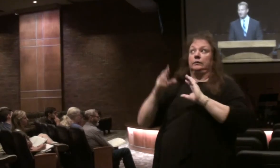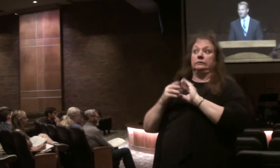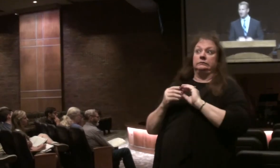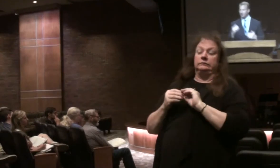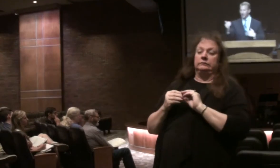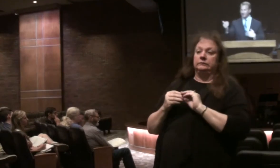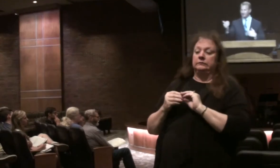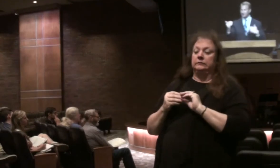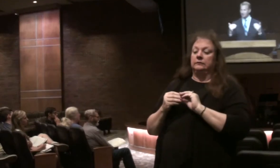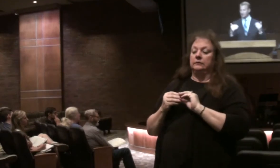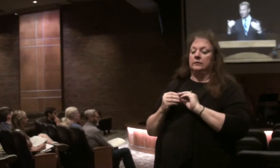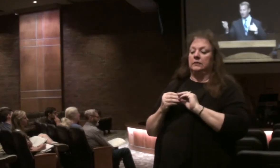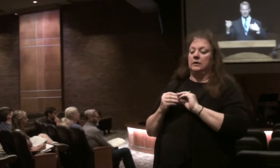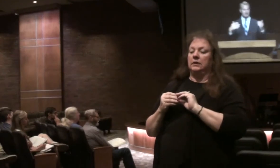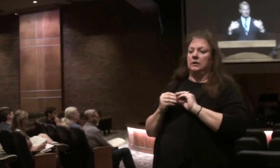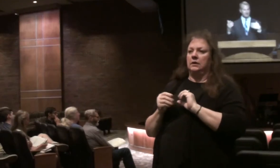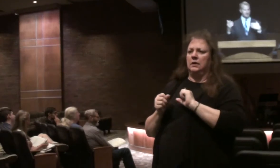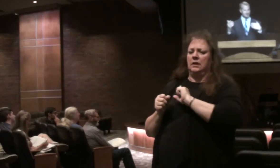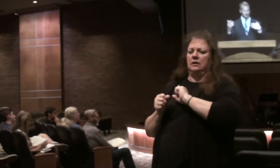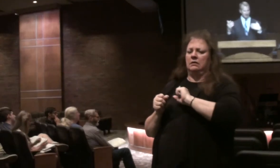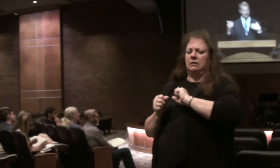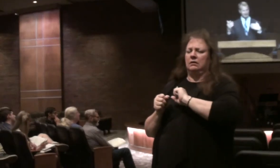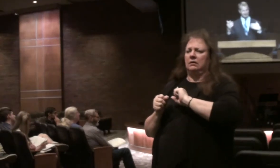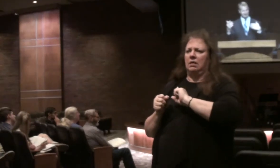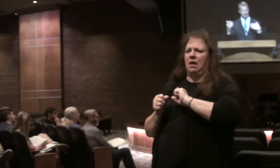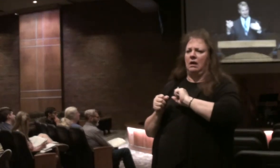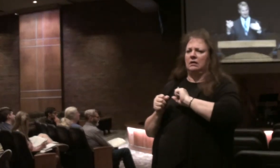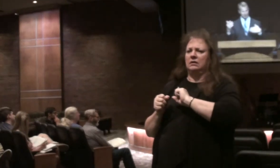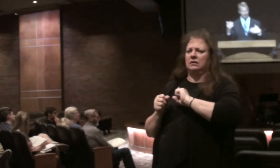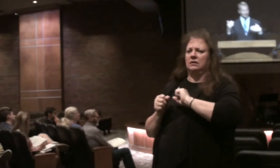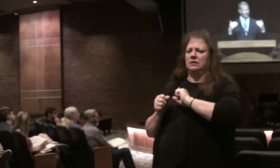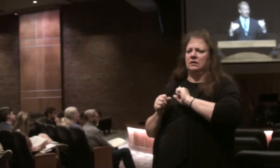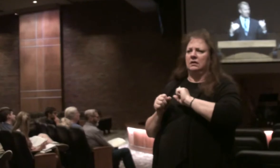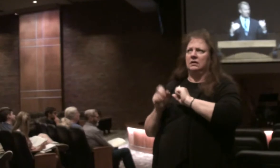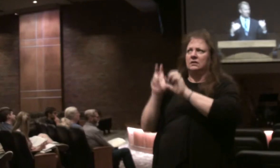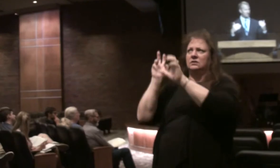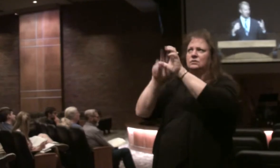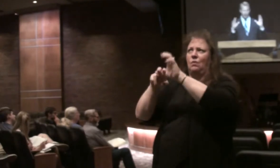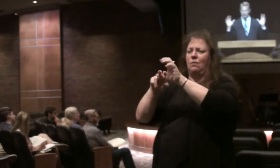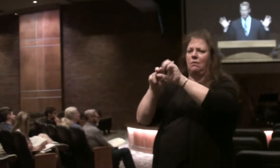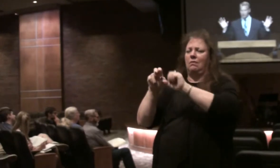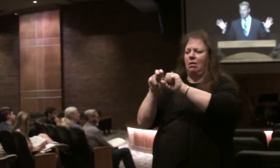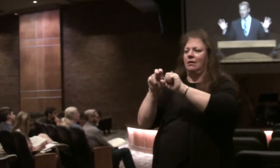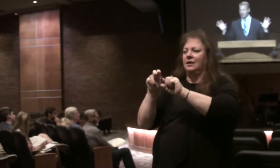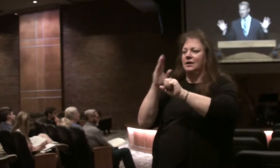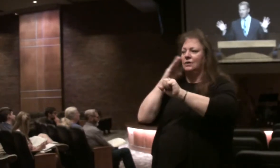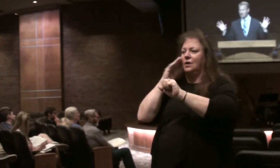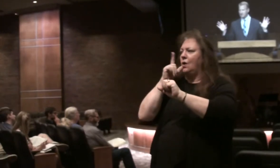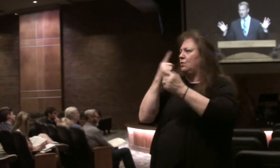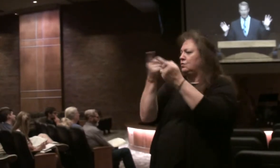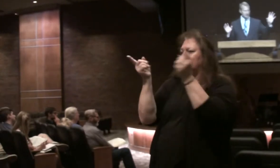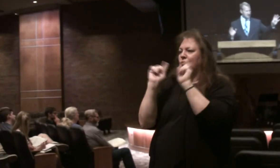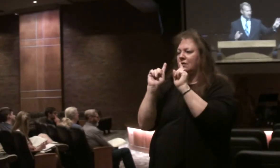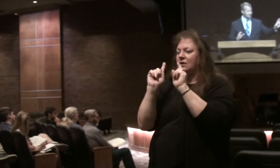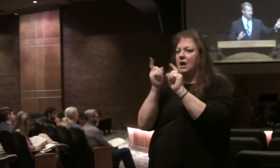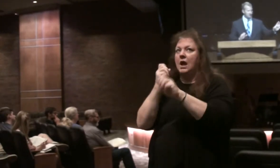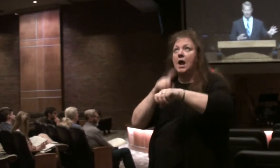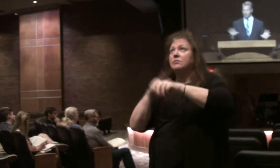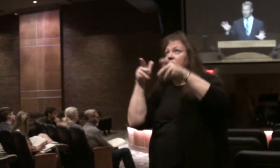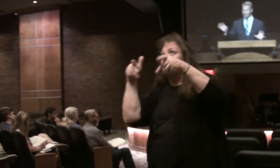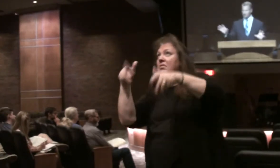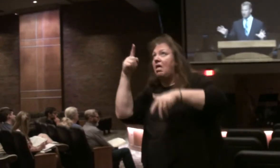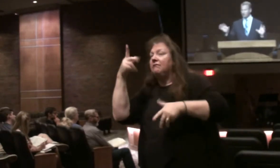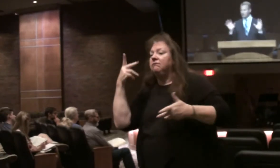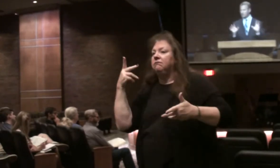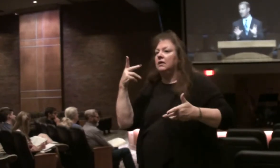played, clock and score, score and clock. You always know your surroundings, basically. You know how much time's left.